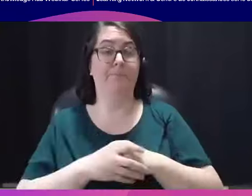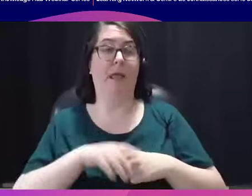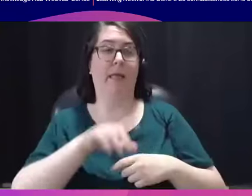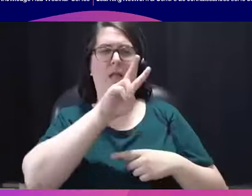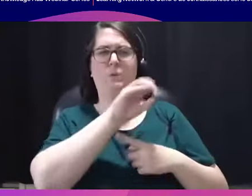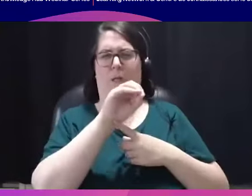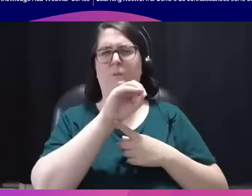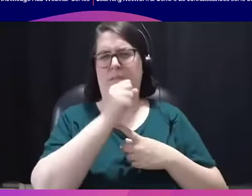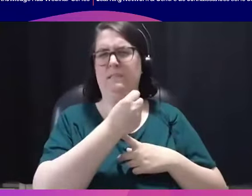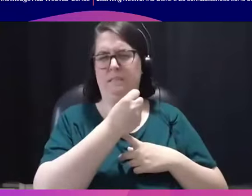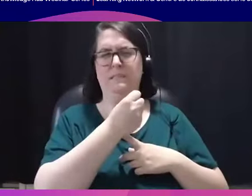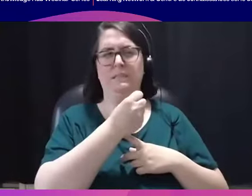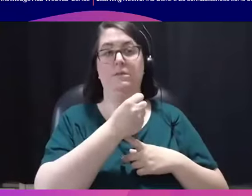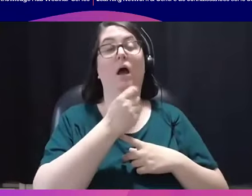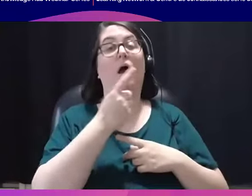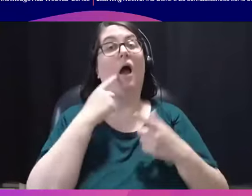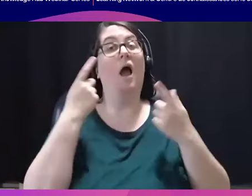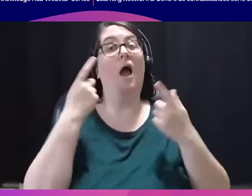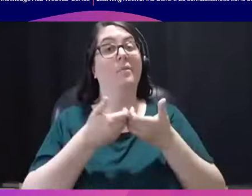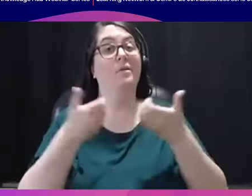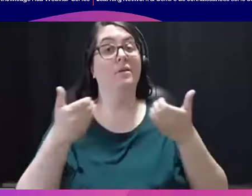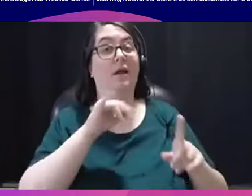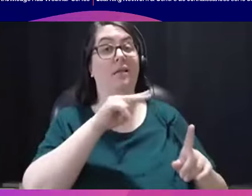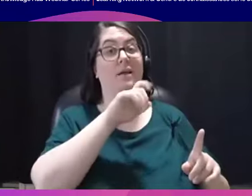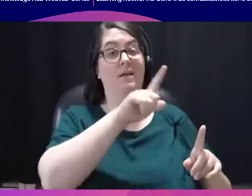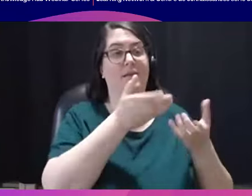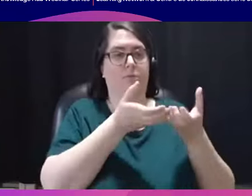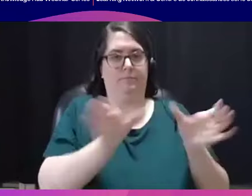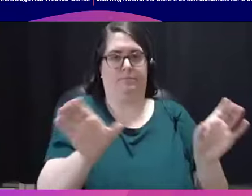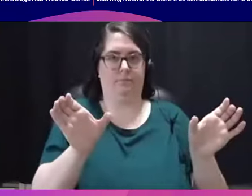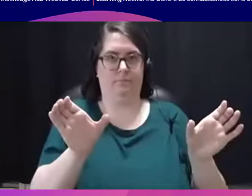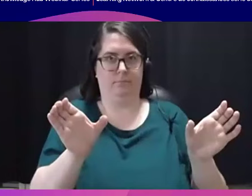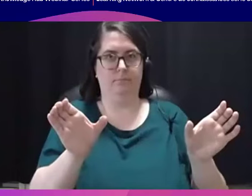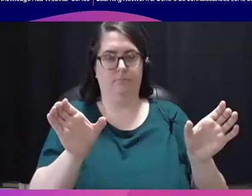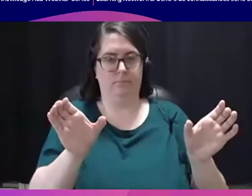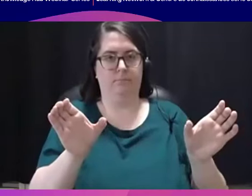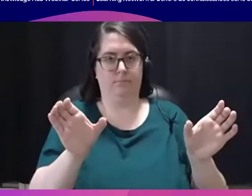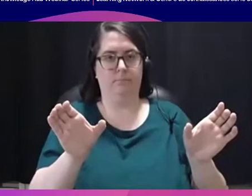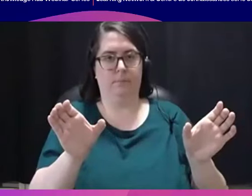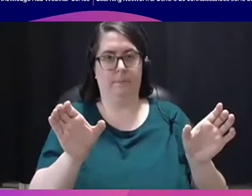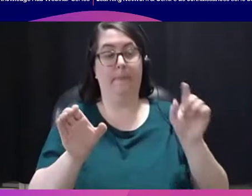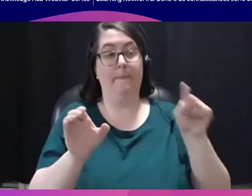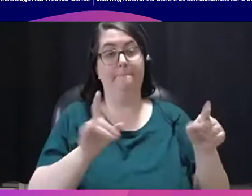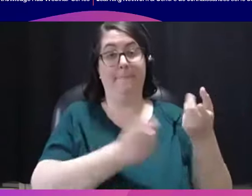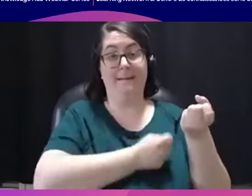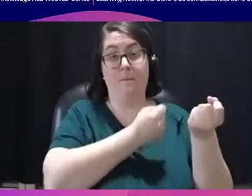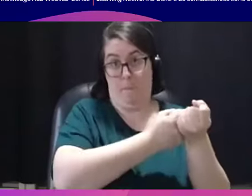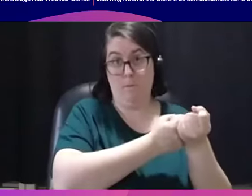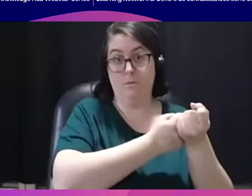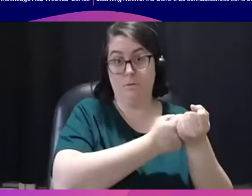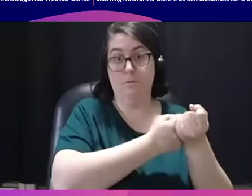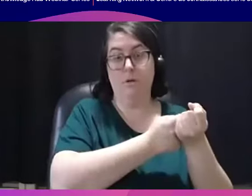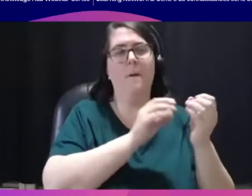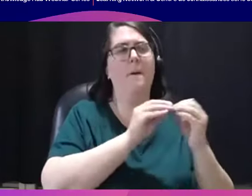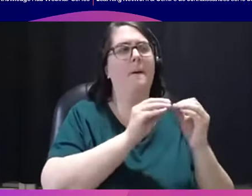2000s, however, there was a separation of this incel community into two different forums. And so there was incel support, which was a